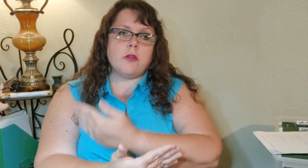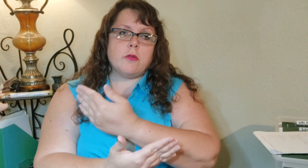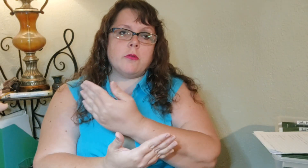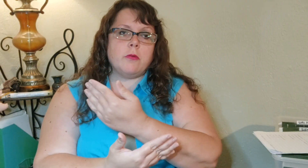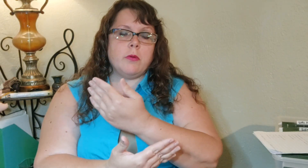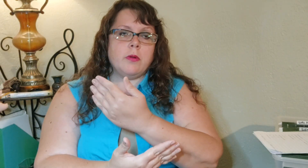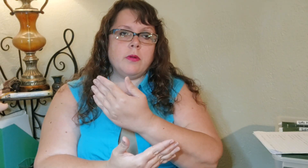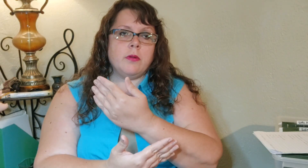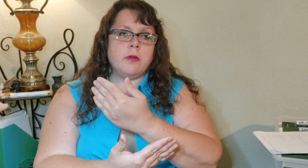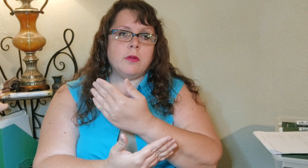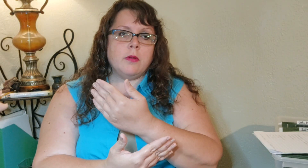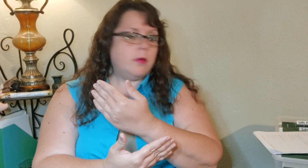new,